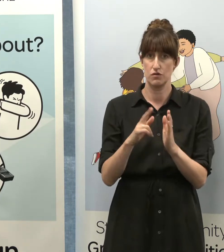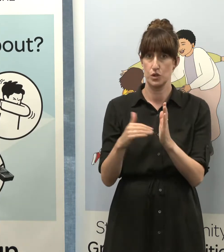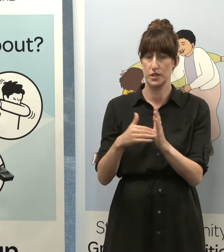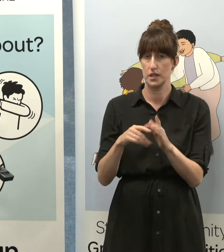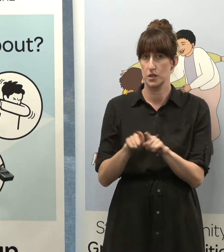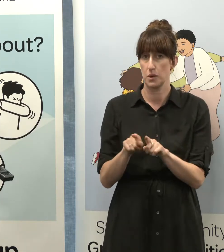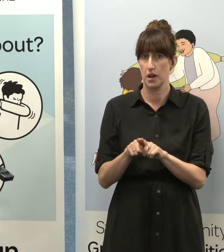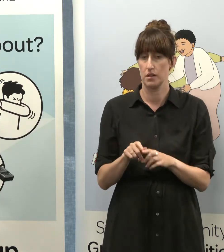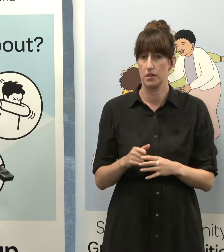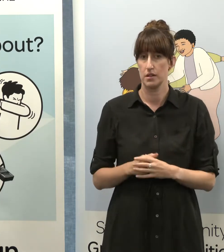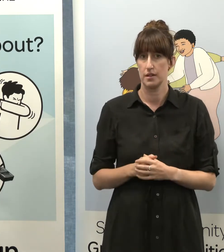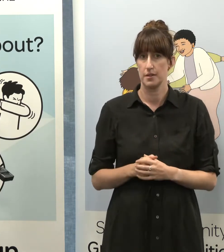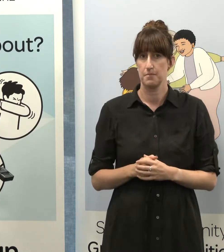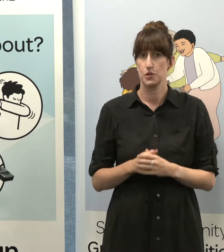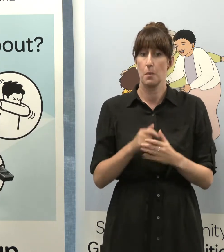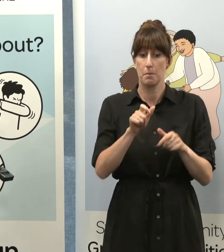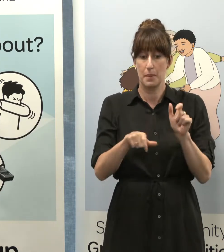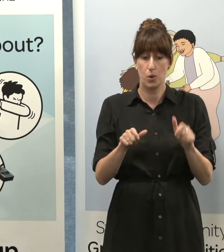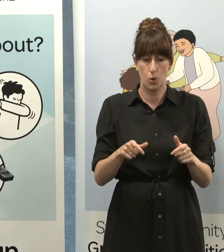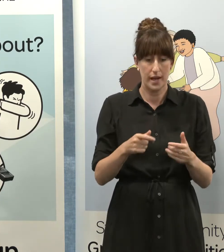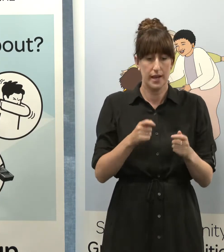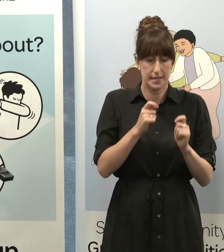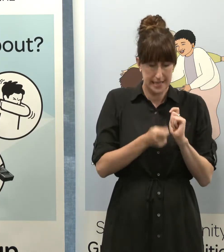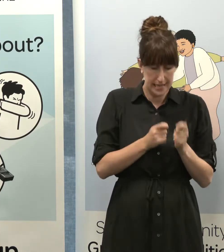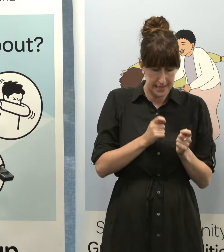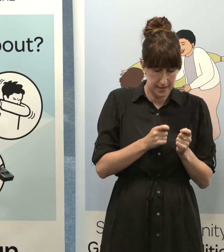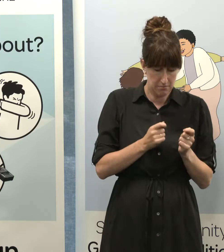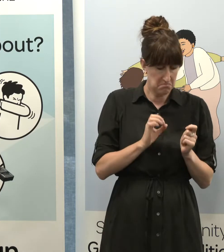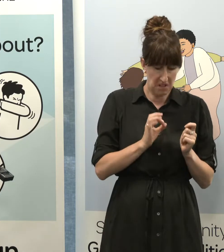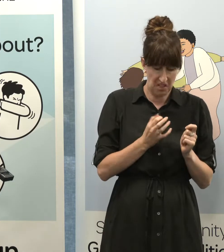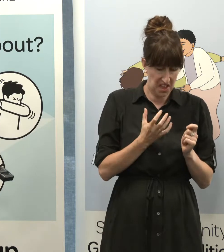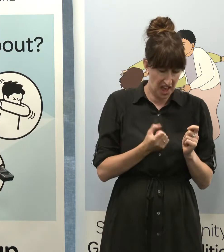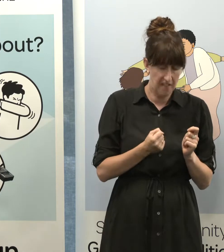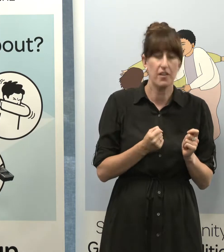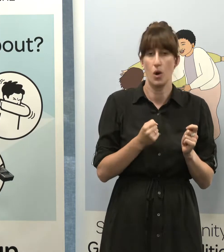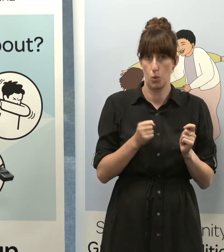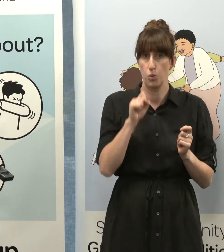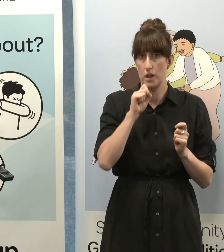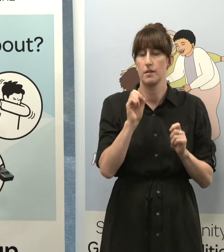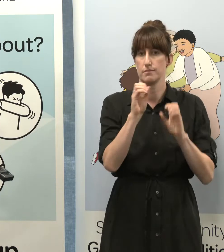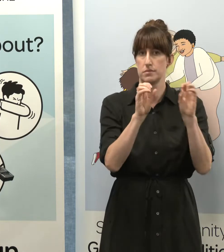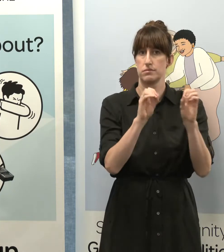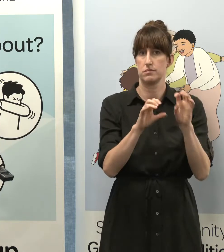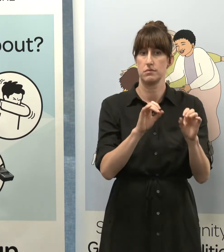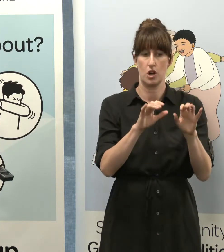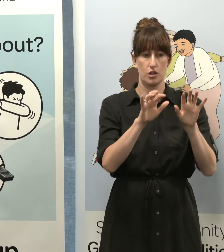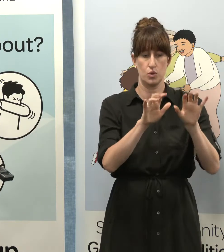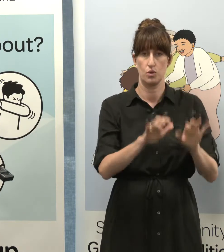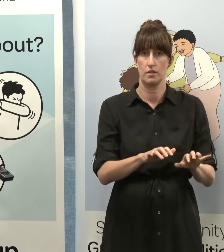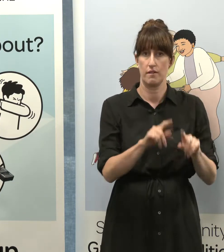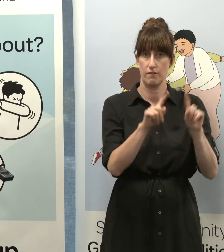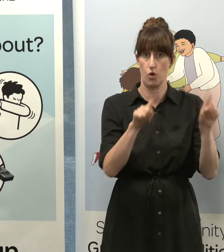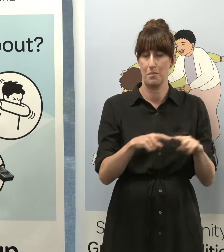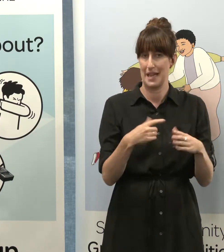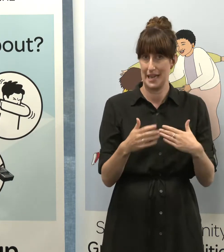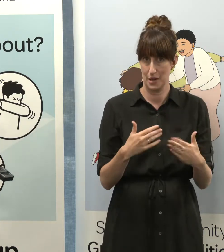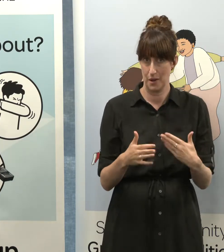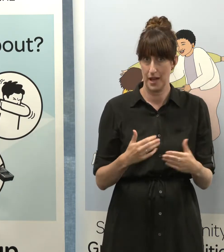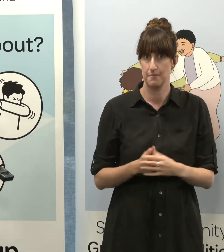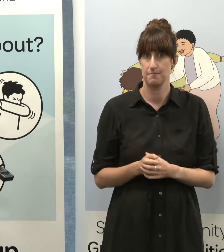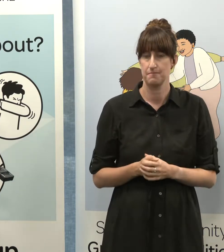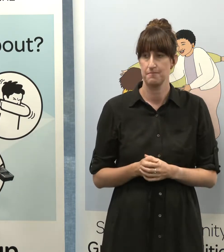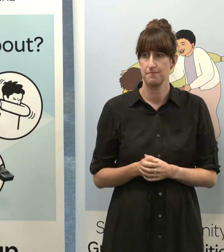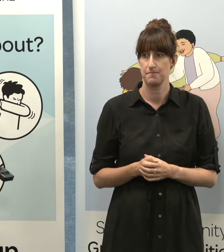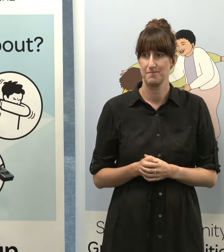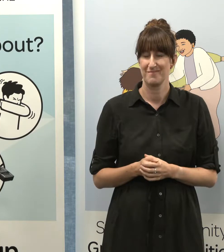is there are a lot of people who are testing and recording their negative result. It's not really possible to